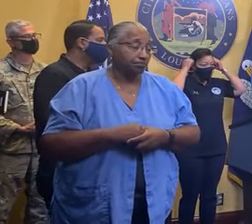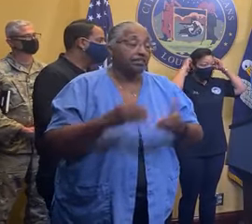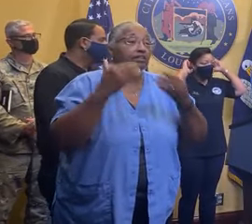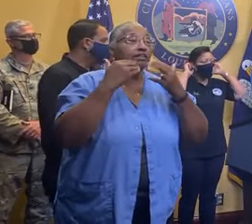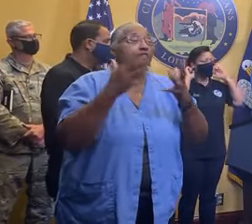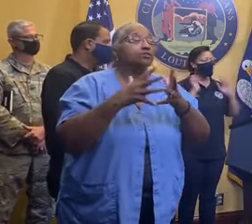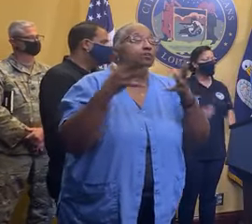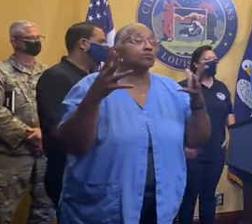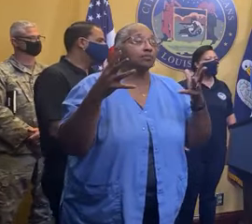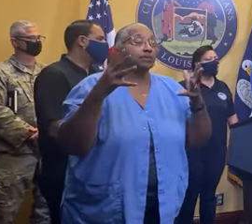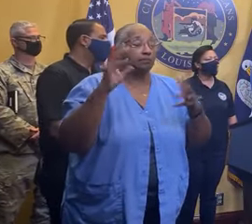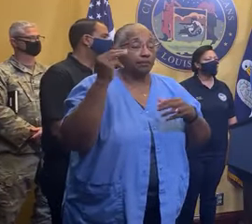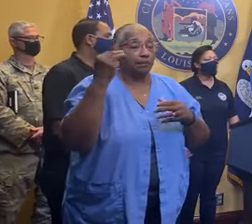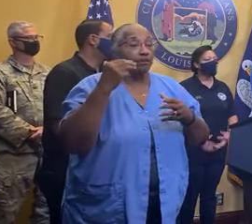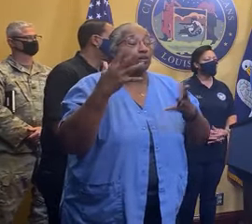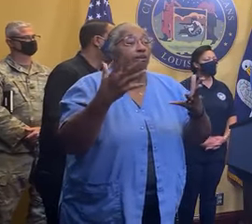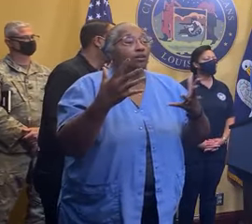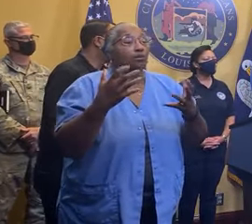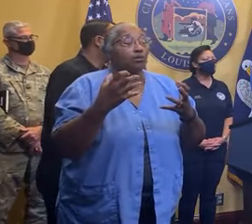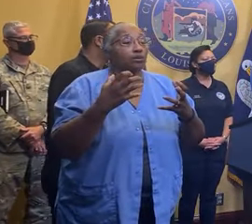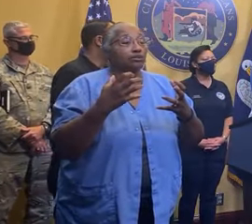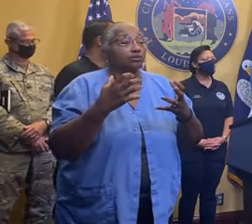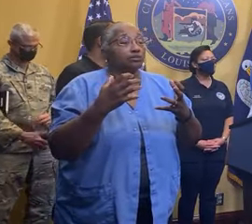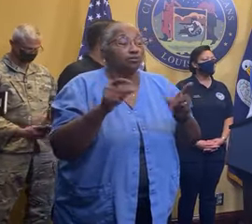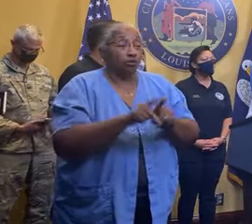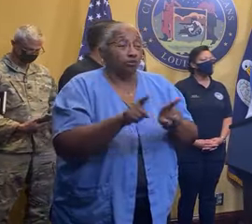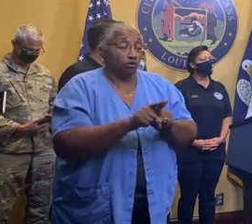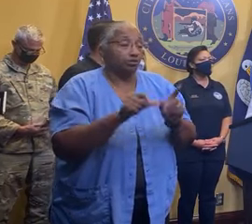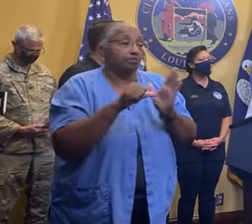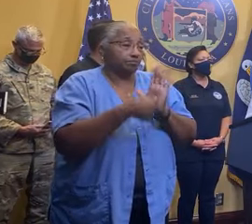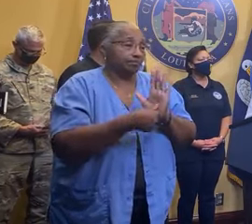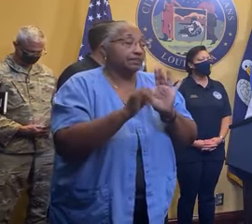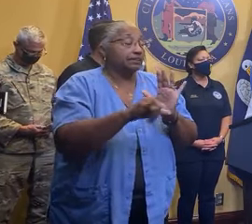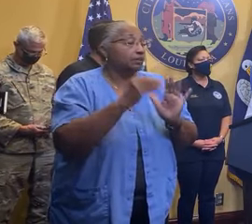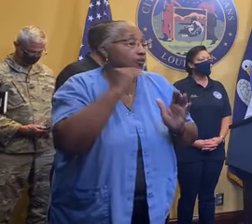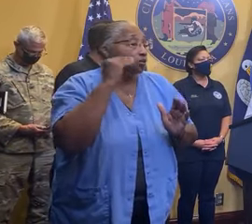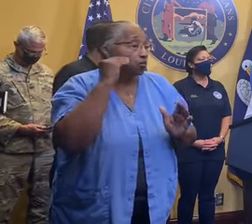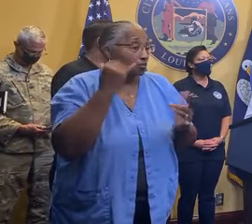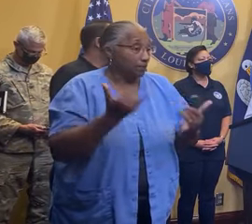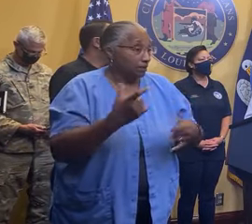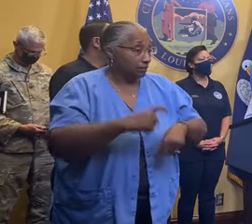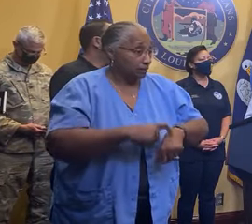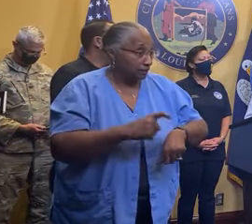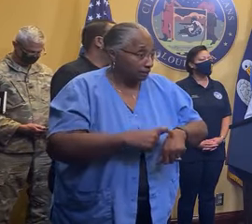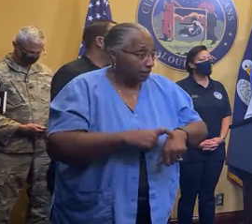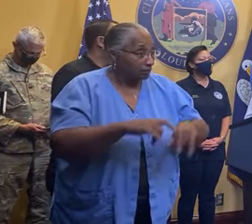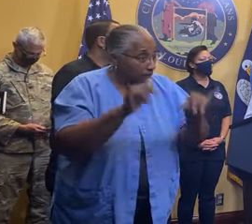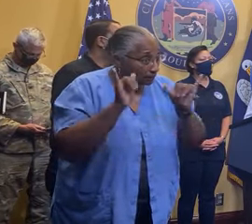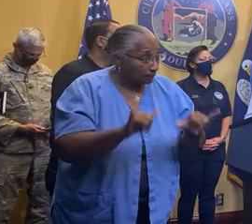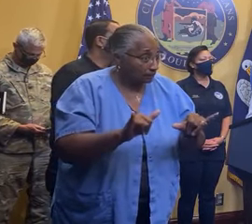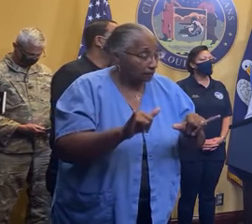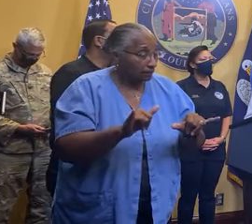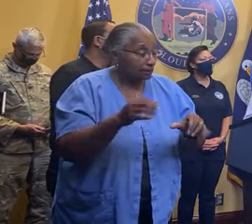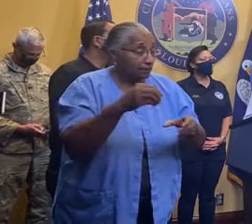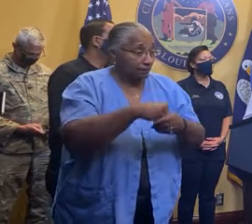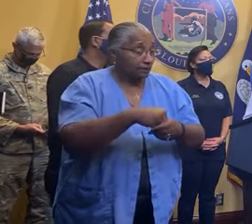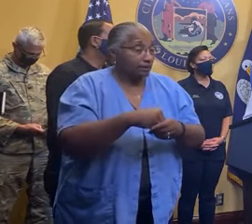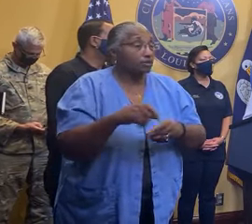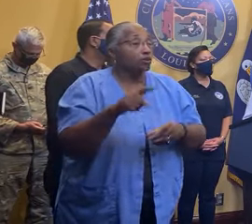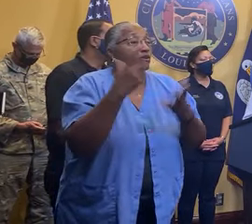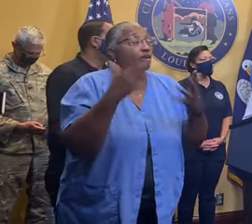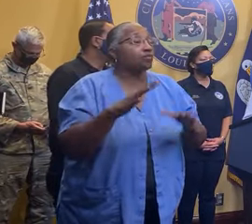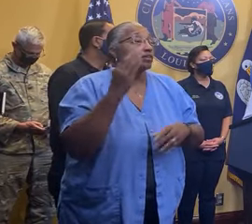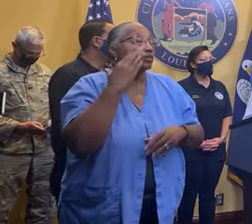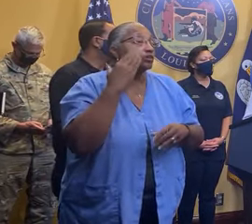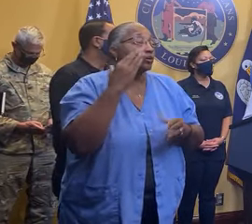Thank you so much, Mayor. I would just reiterate, you know, stay home. This is a time to hunker down. As you all know,